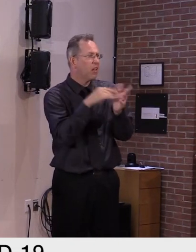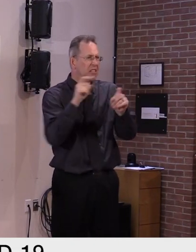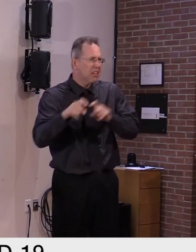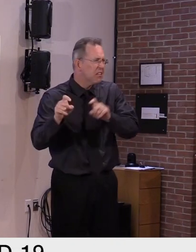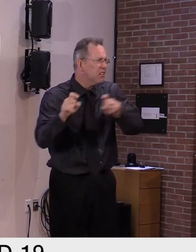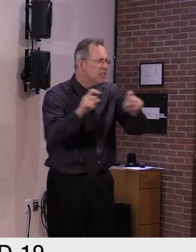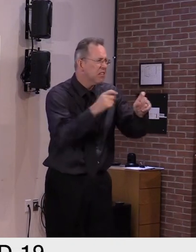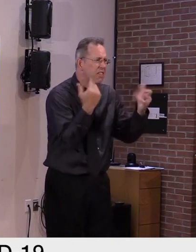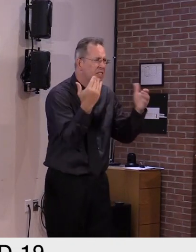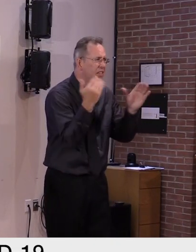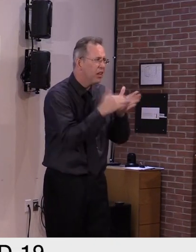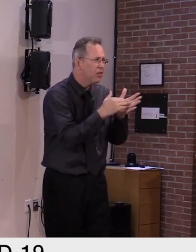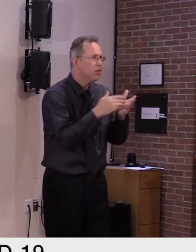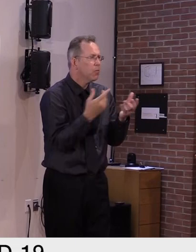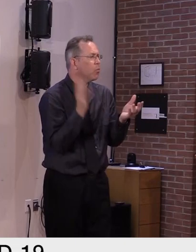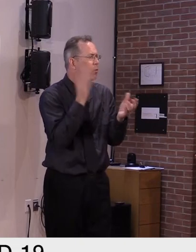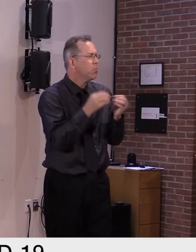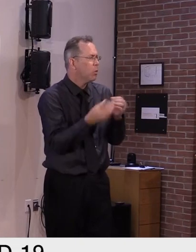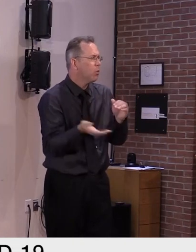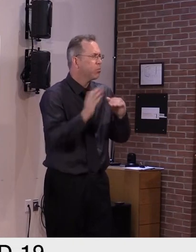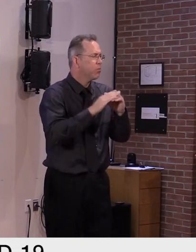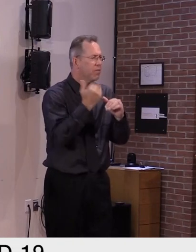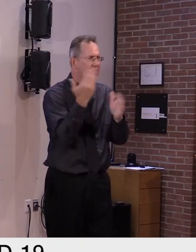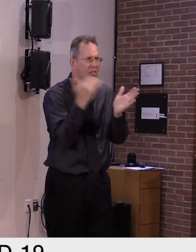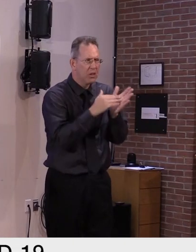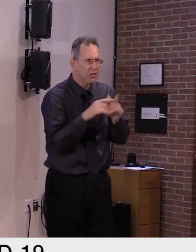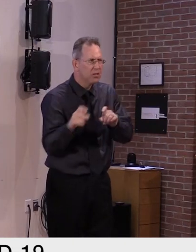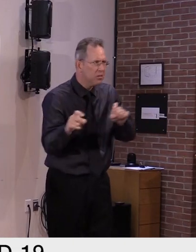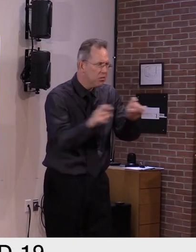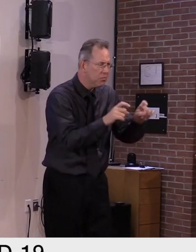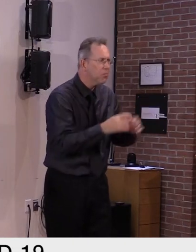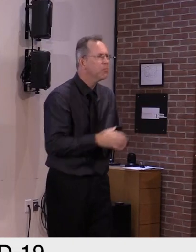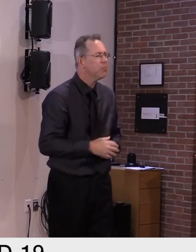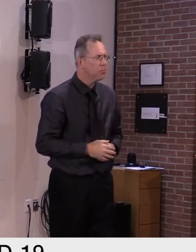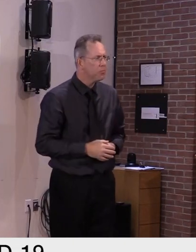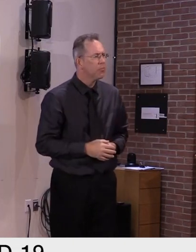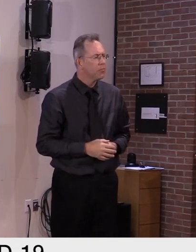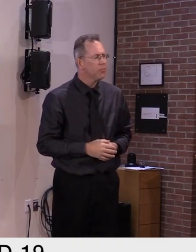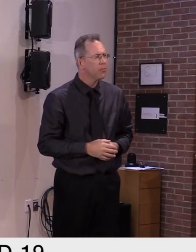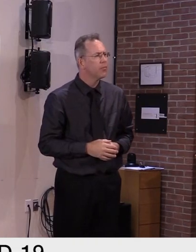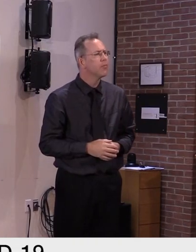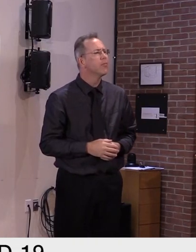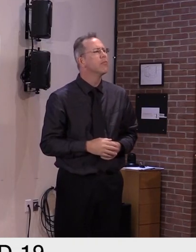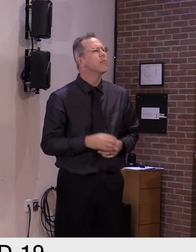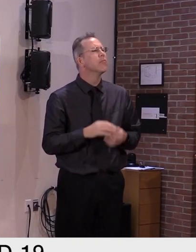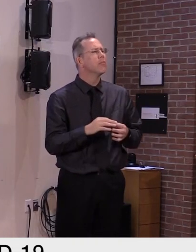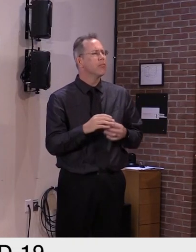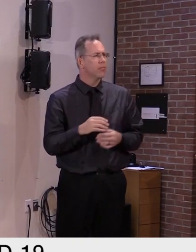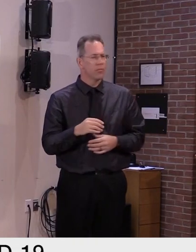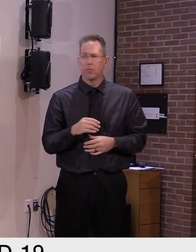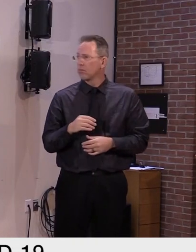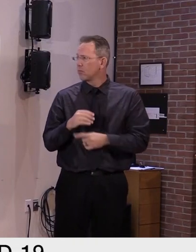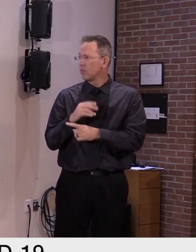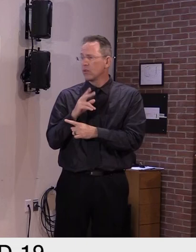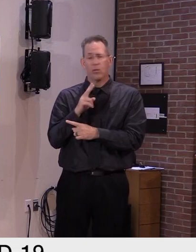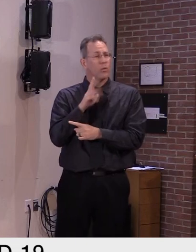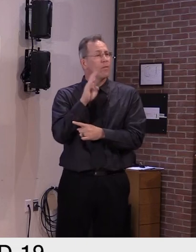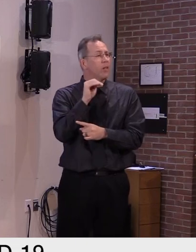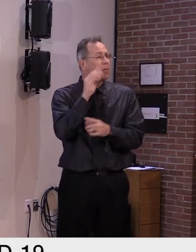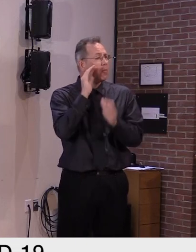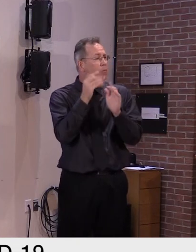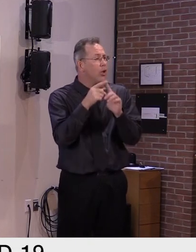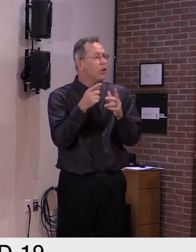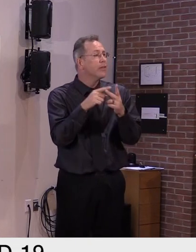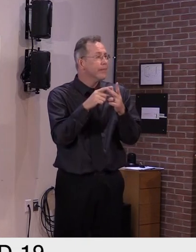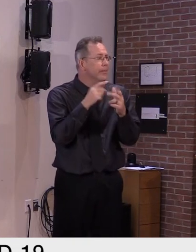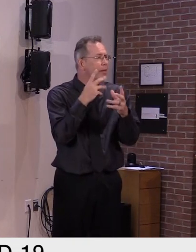off from this count six early cases that were connected to UVM. It turned out that three of them were actually pre-arrival